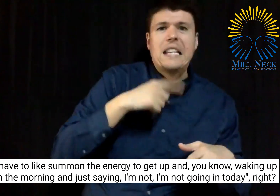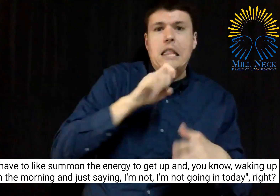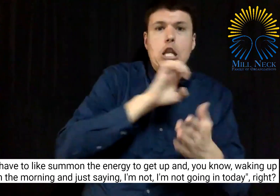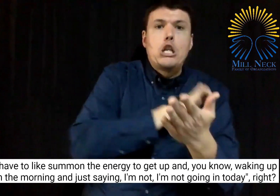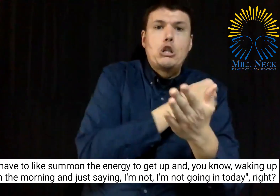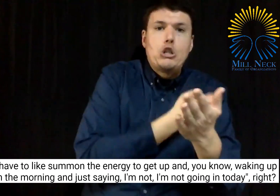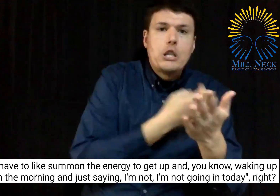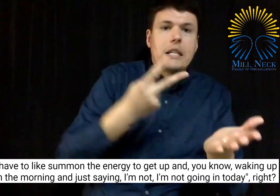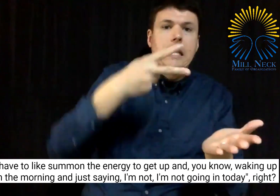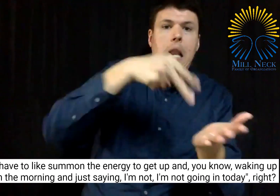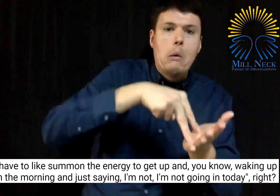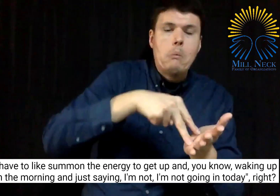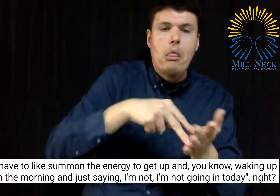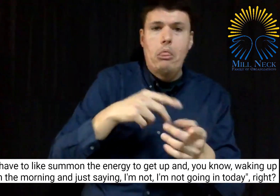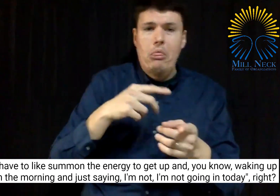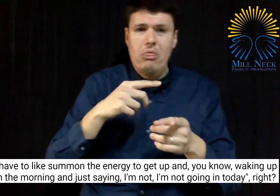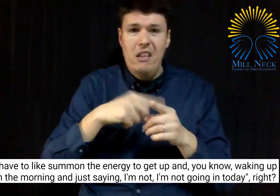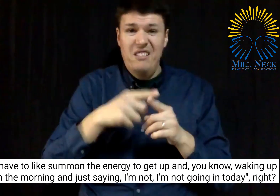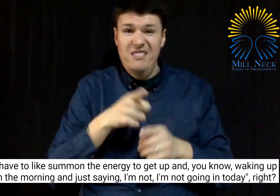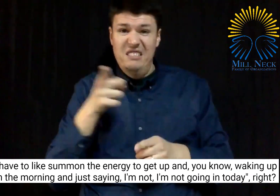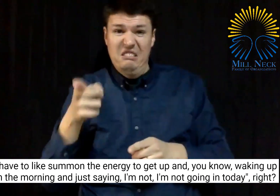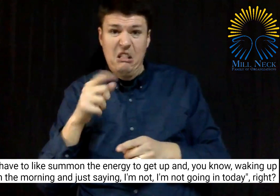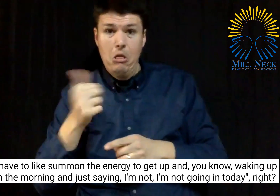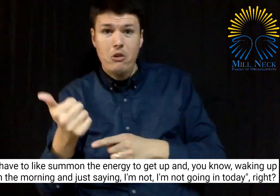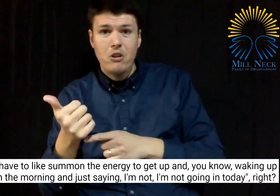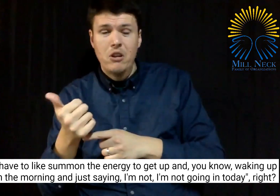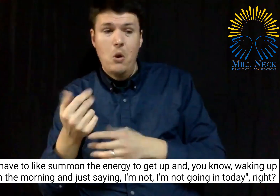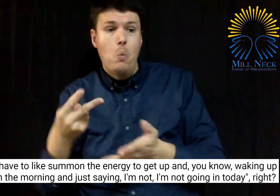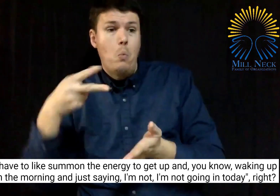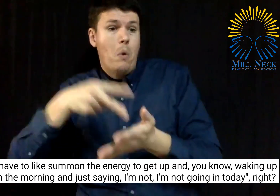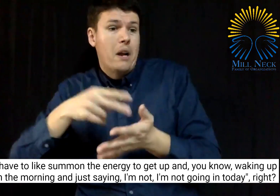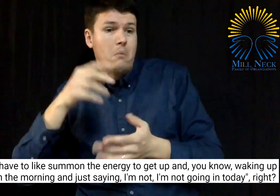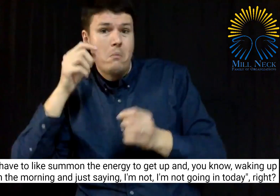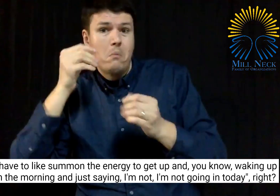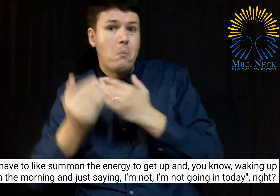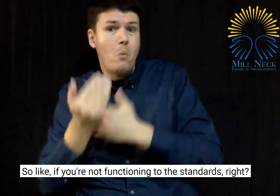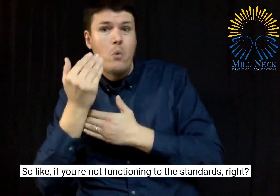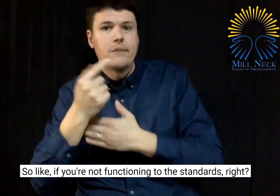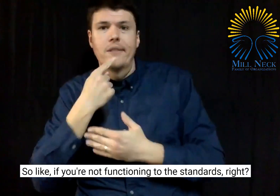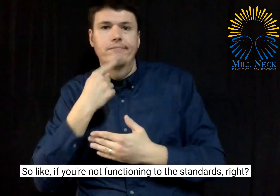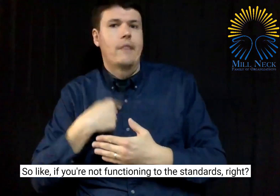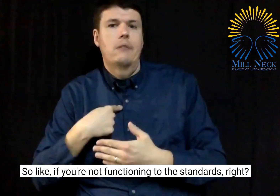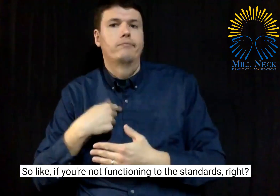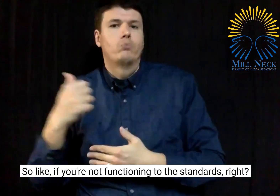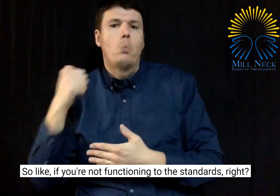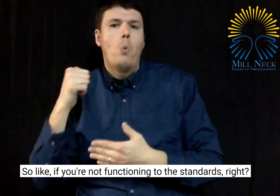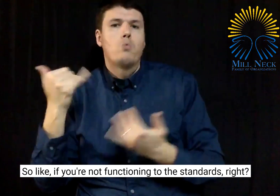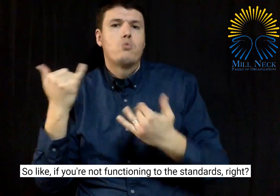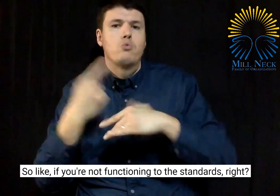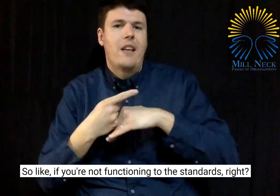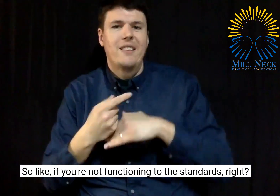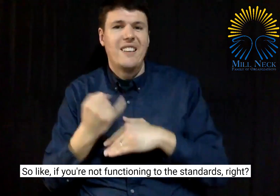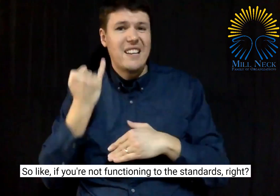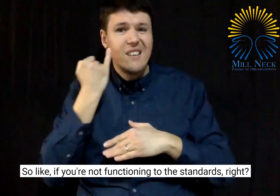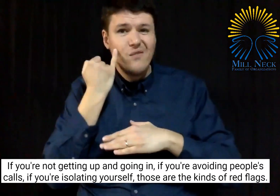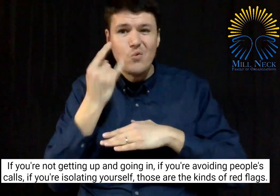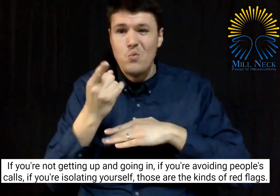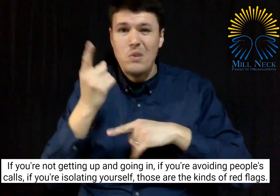and waking up in the morning and just saying, I'm not going in today, right? So like if you're not functioning to the standards, right, if you're not getting